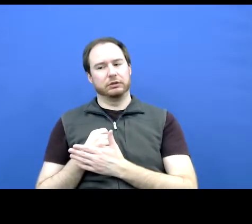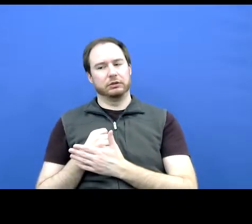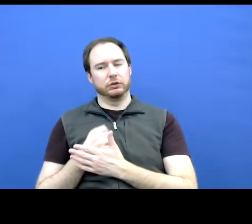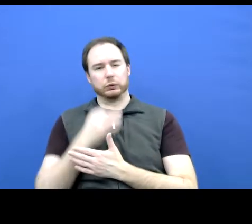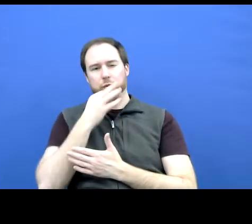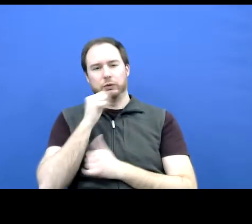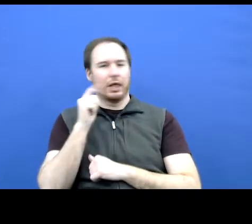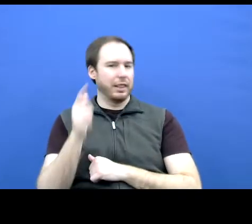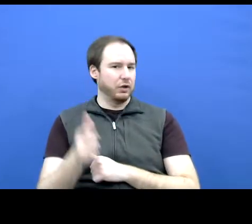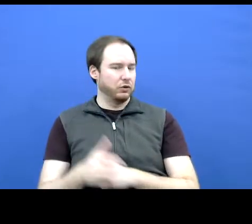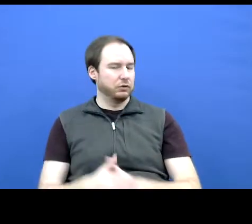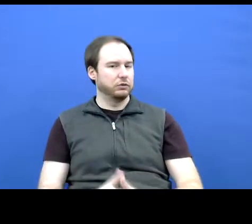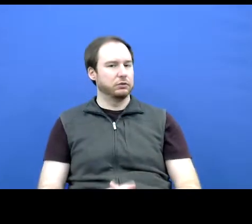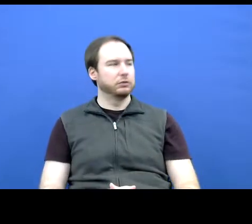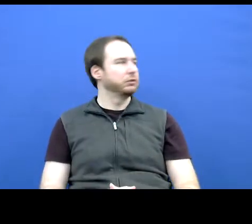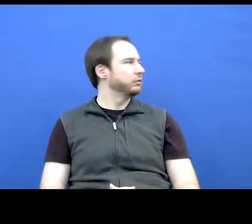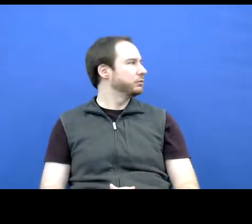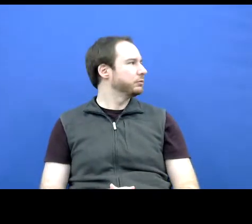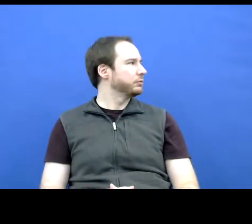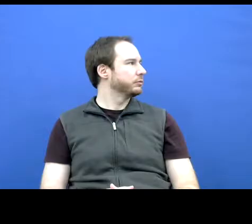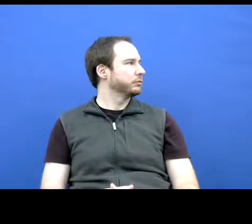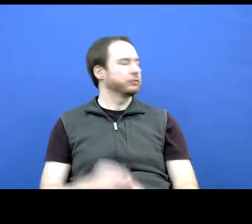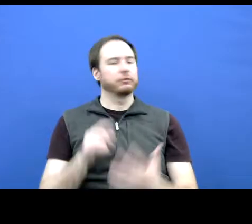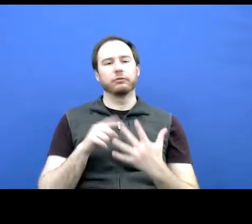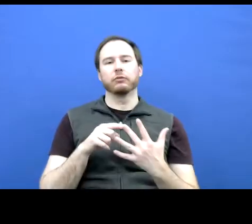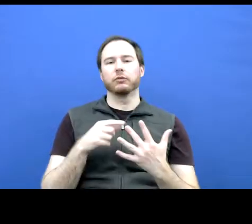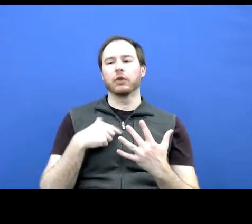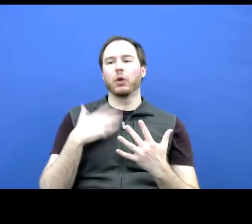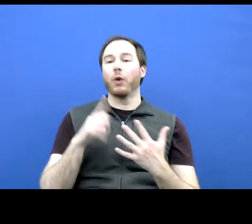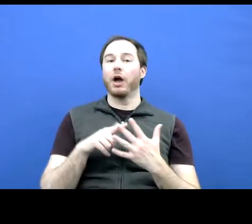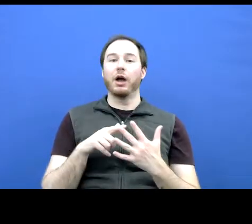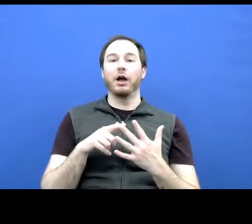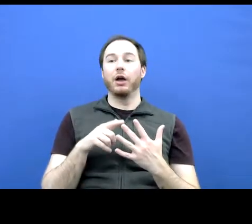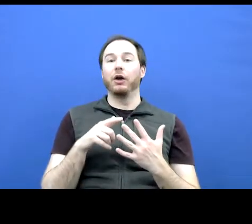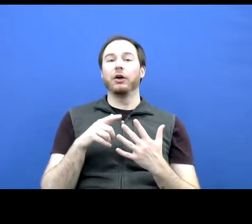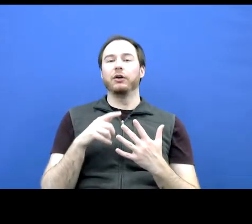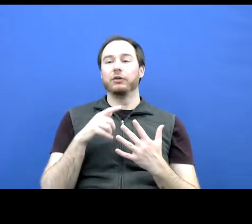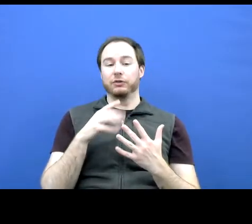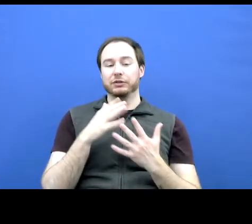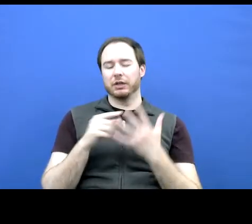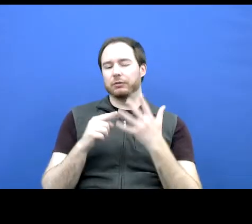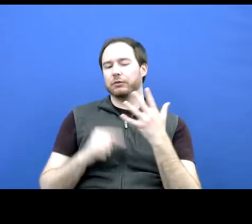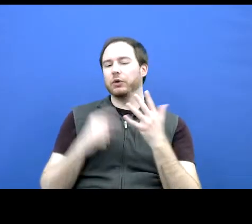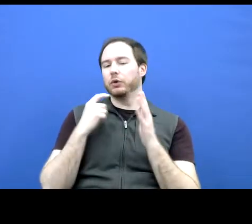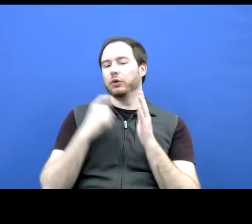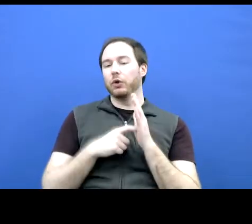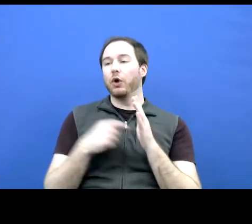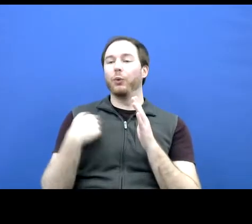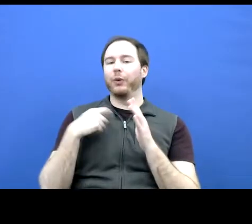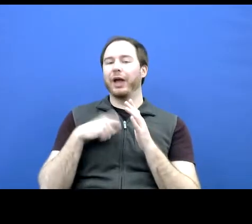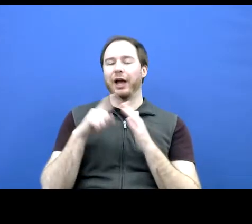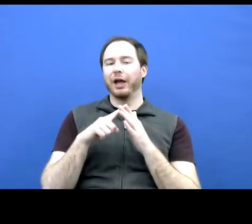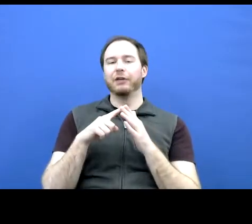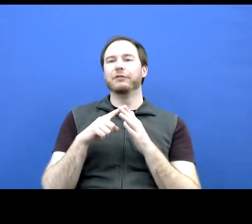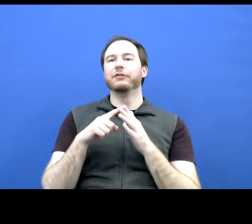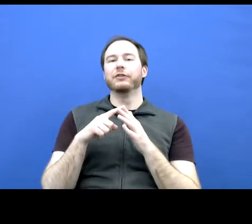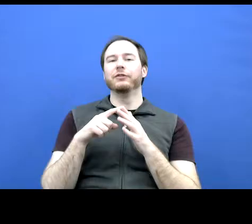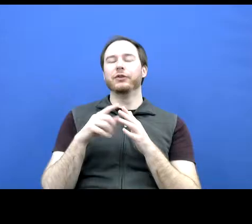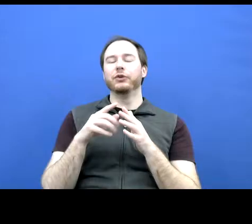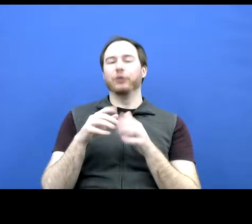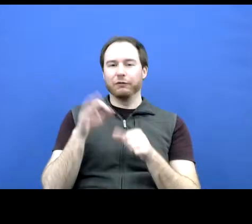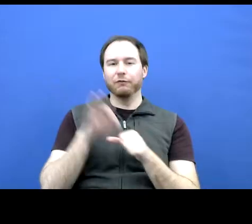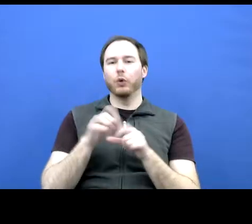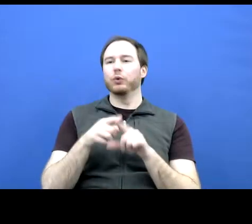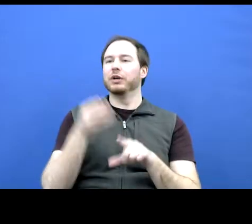later. Yeah, I was gonna. We don't want to pass a resolution like we've had to do for some of these other plazas saying, fix it or else.